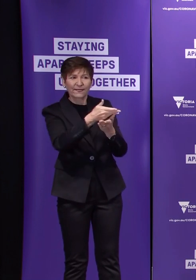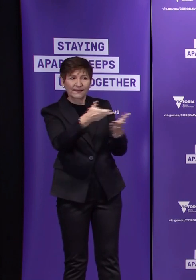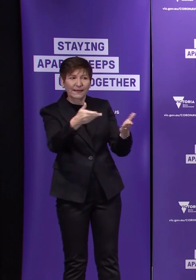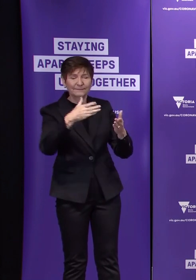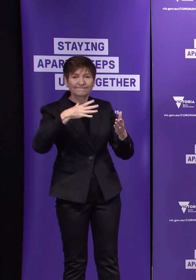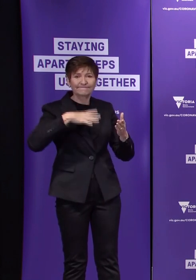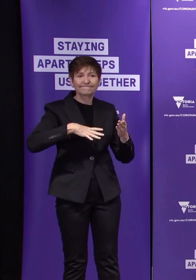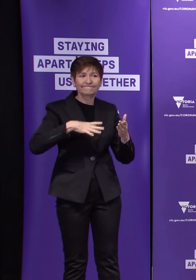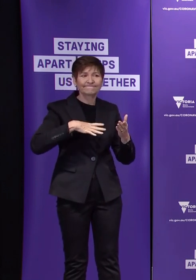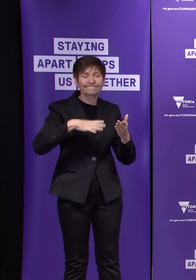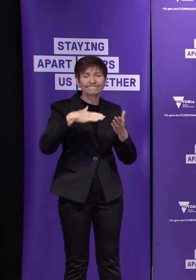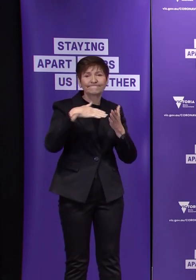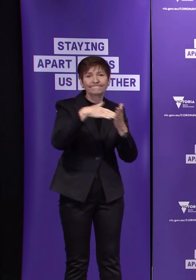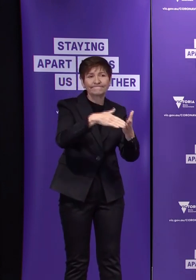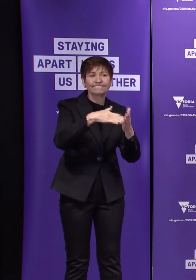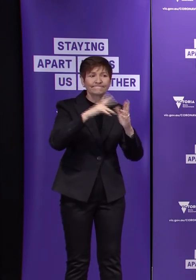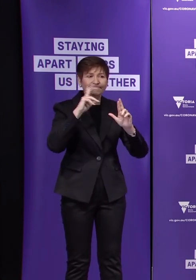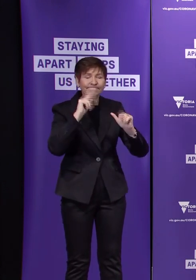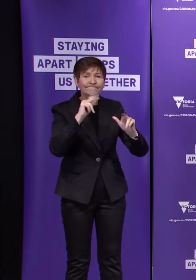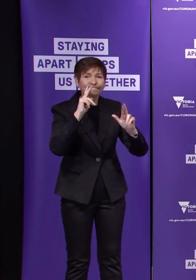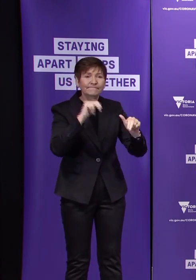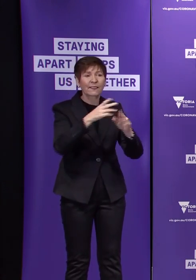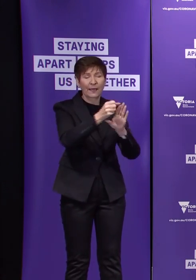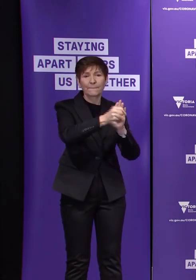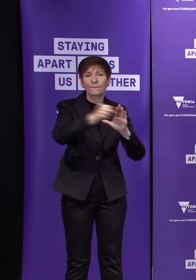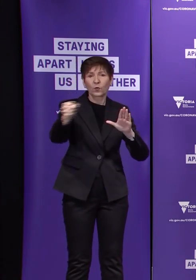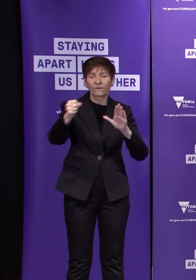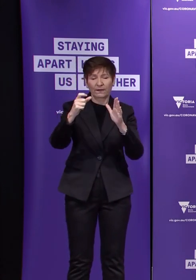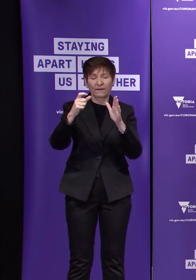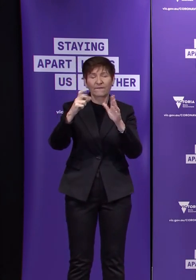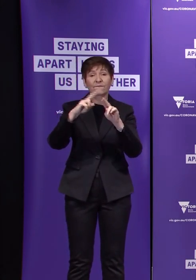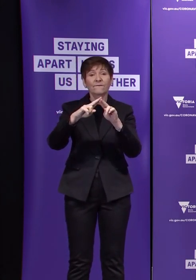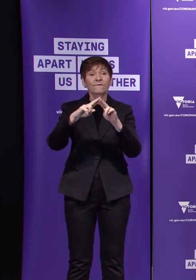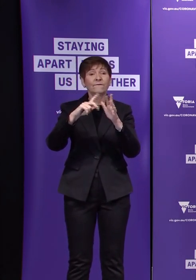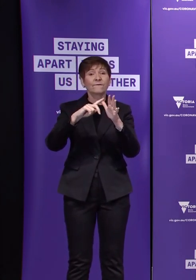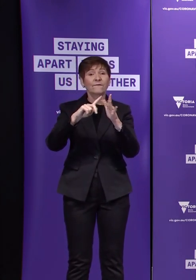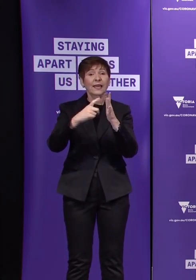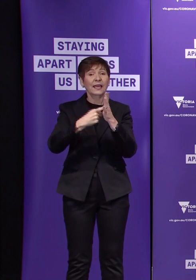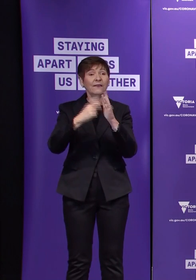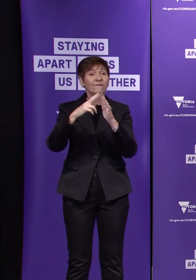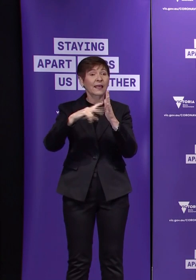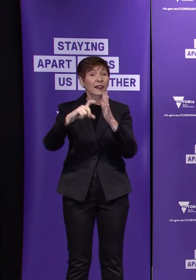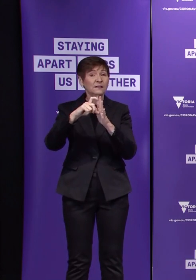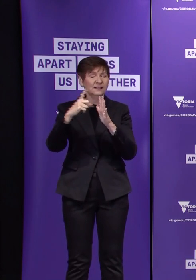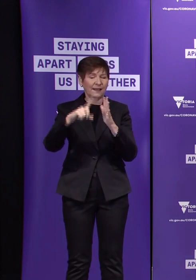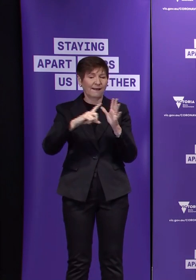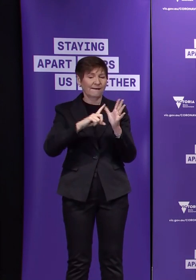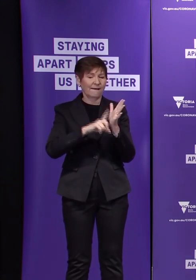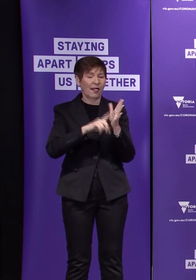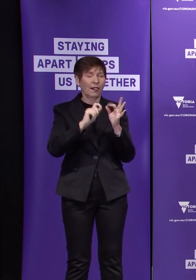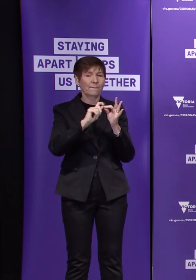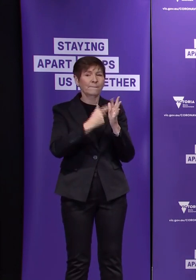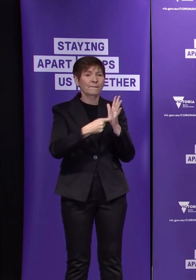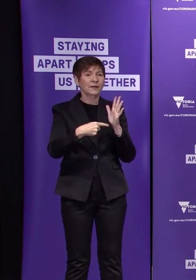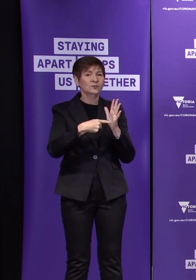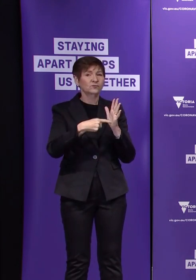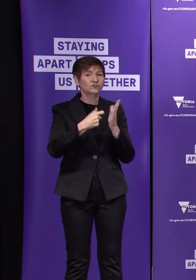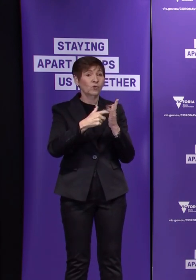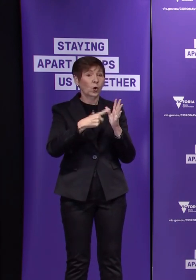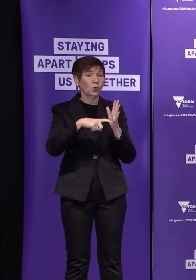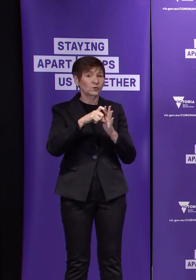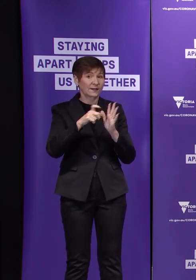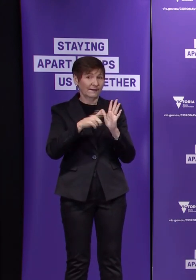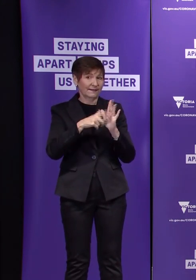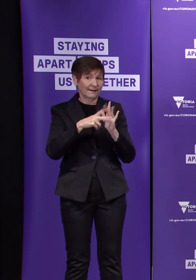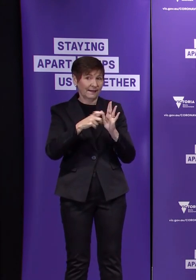view, they're underway, and they're going to Fairfield and the Albert Road Clinic, as I understand it. And there's quite a